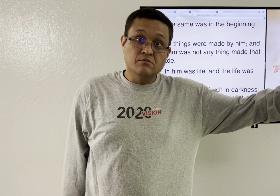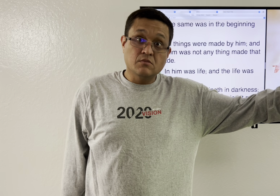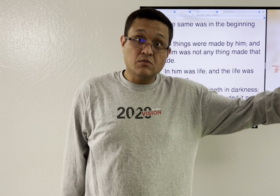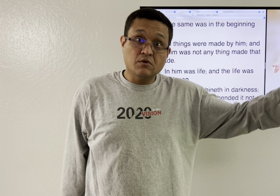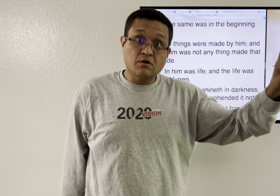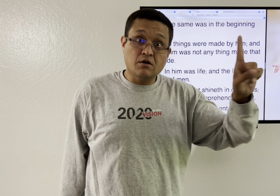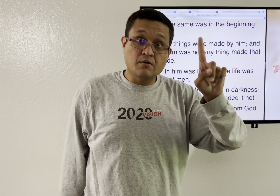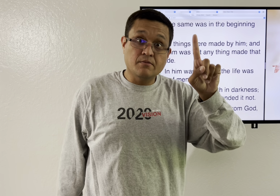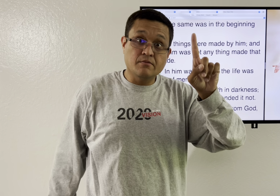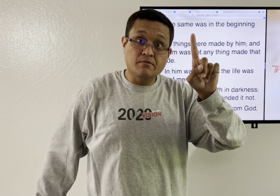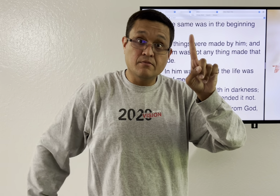there would be nothing.